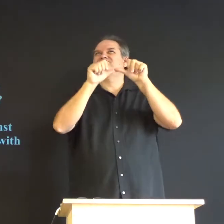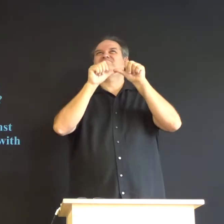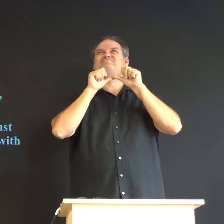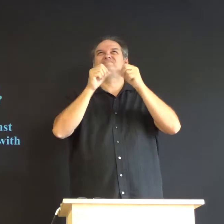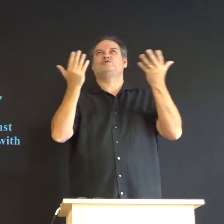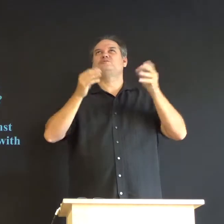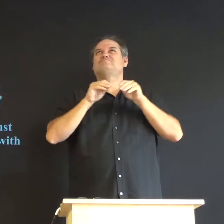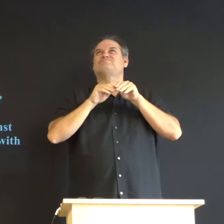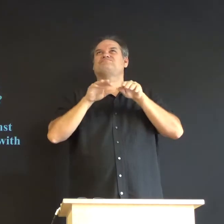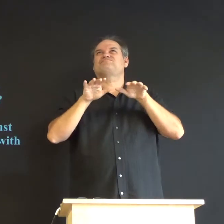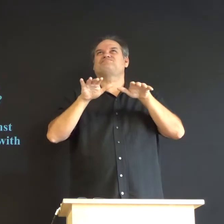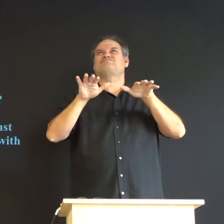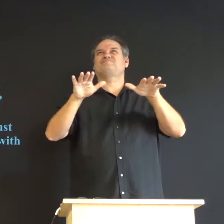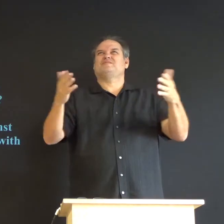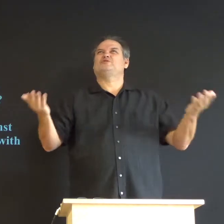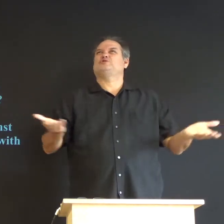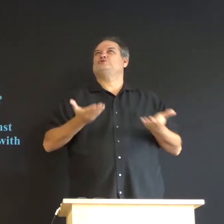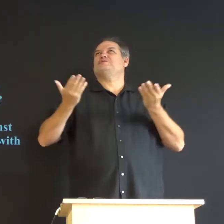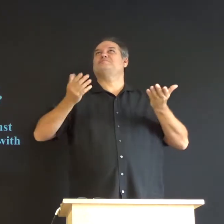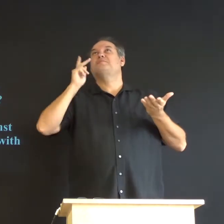your kingdom stands,